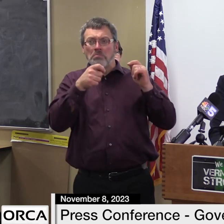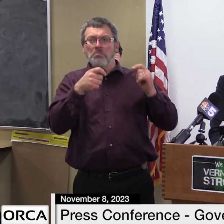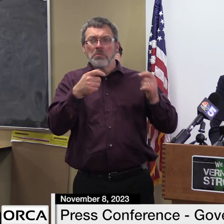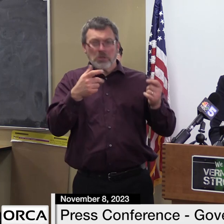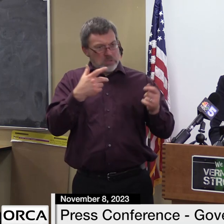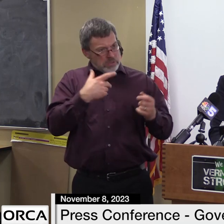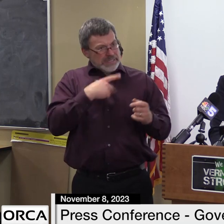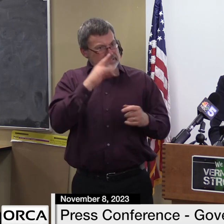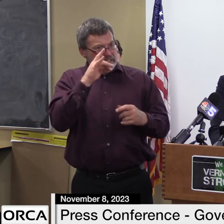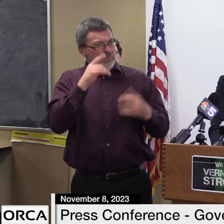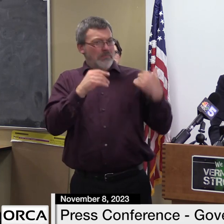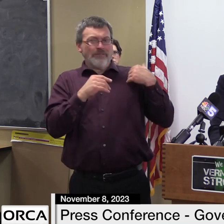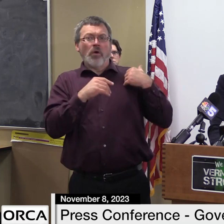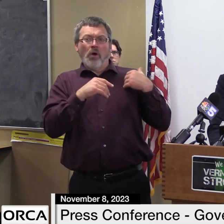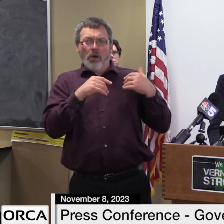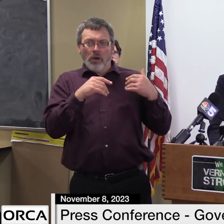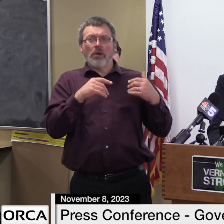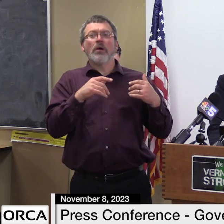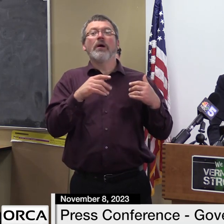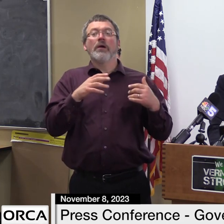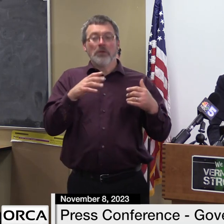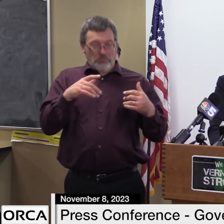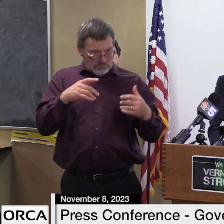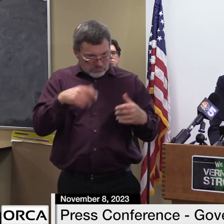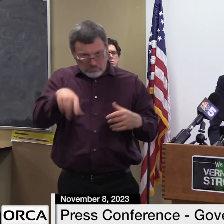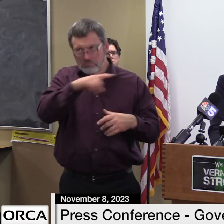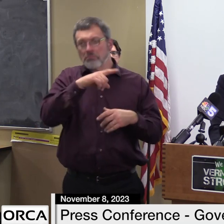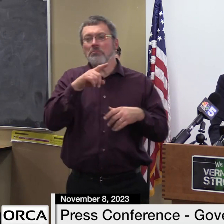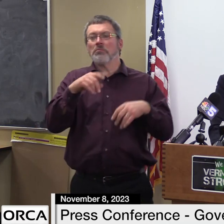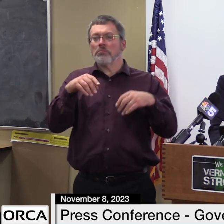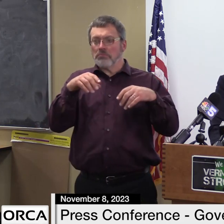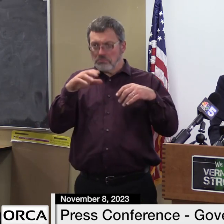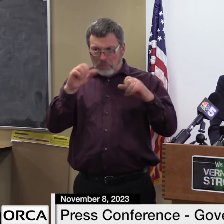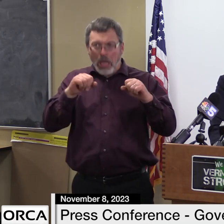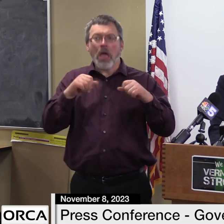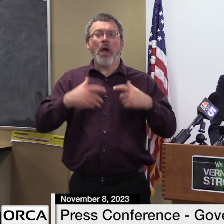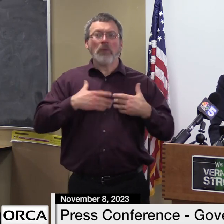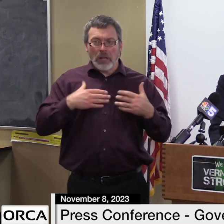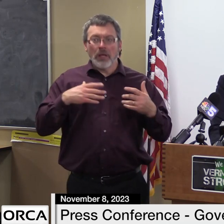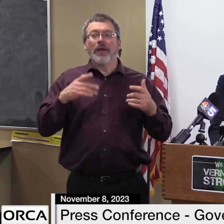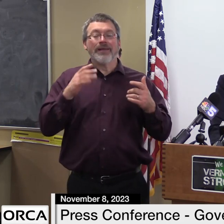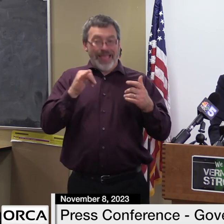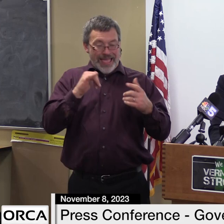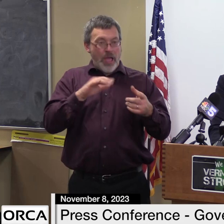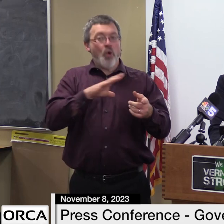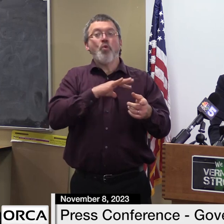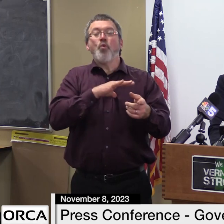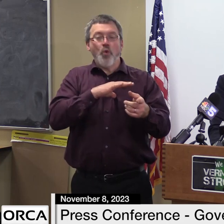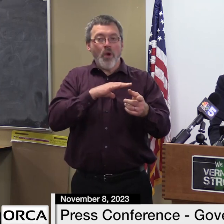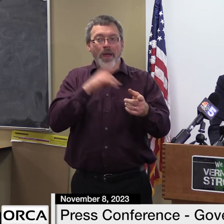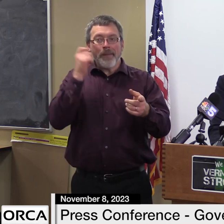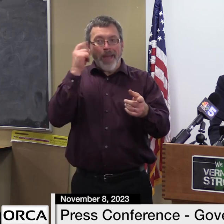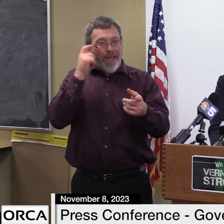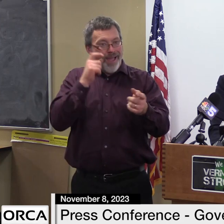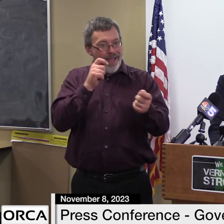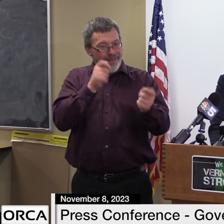Right now, with the hotel model that we have right now, it's much more profitable to keep people in those